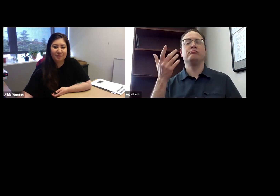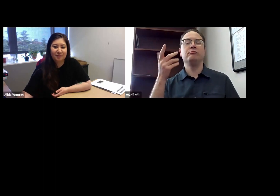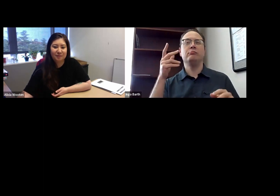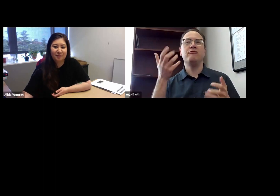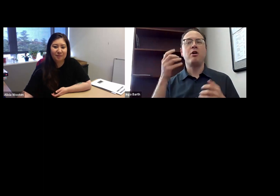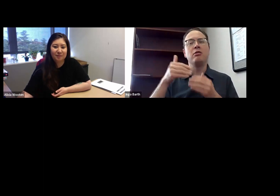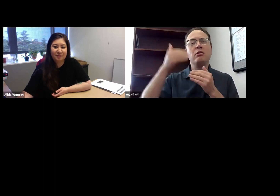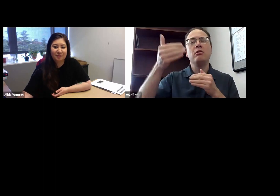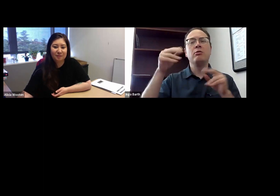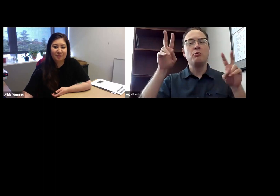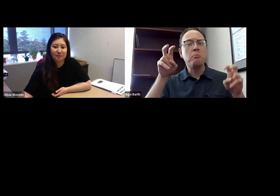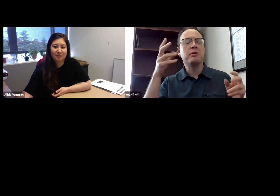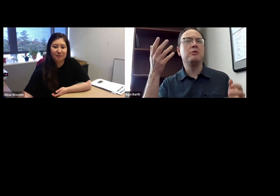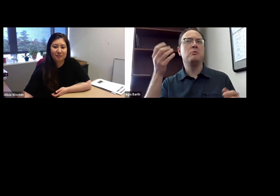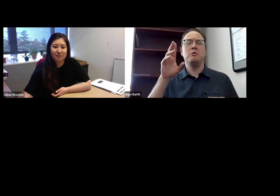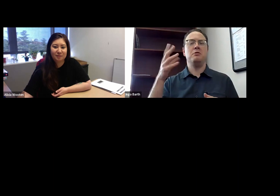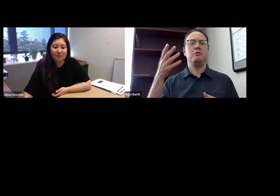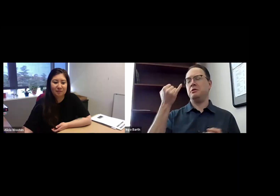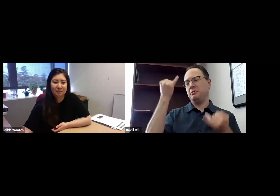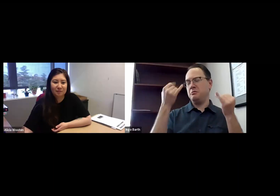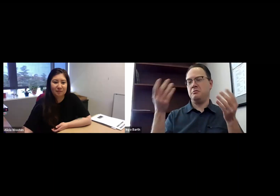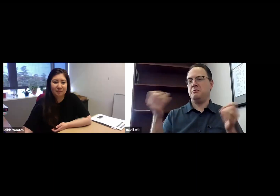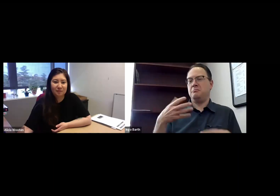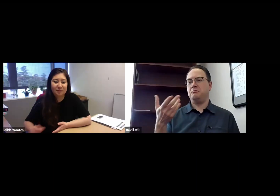your ideas, and your thoughts.